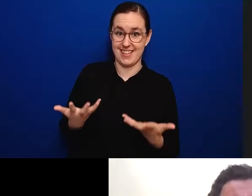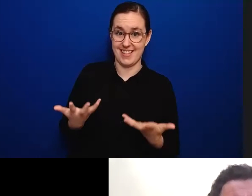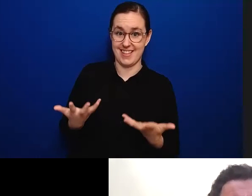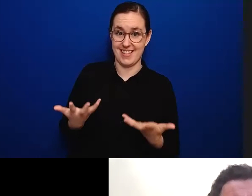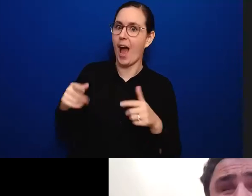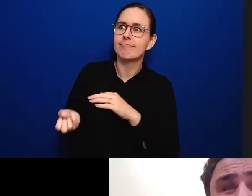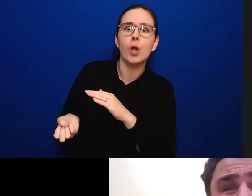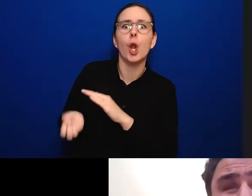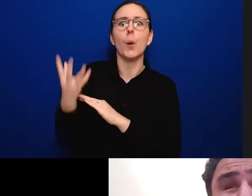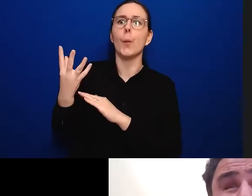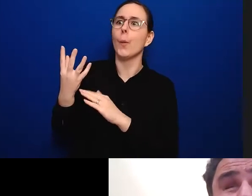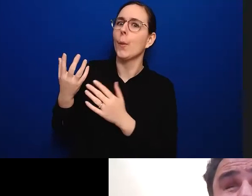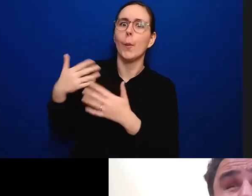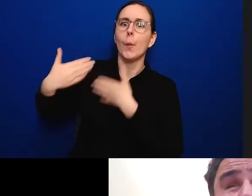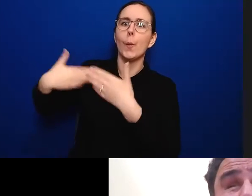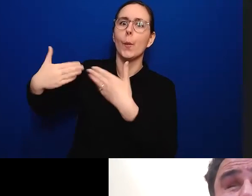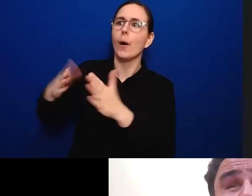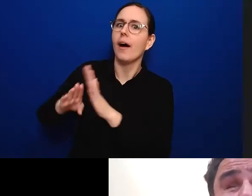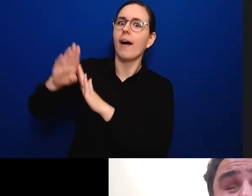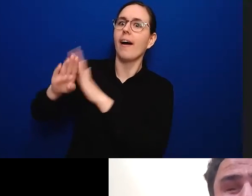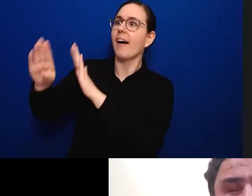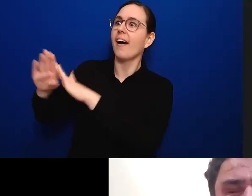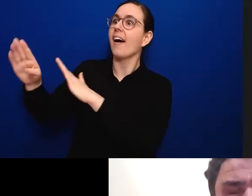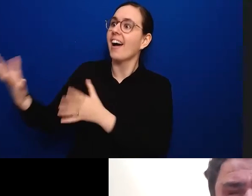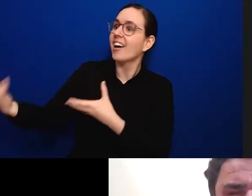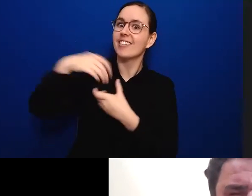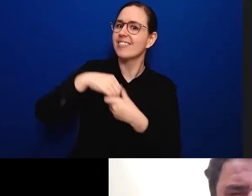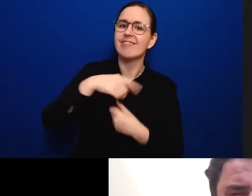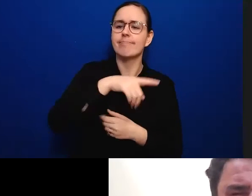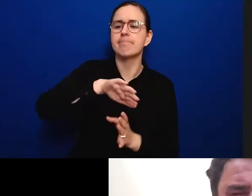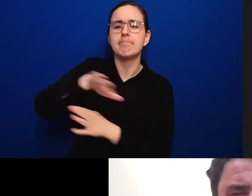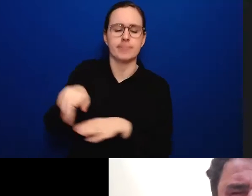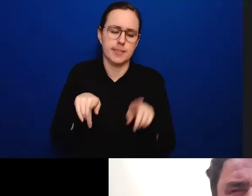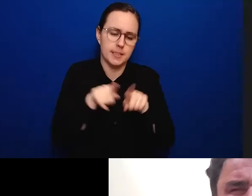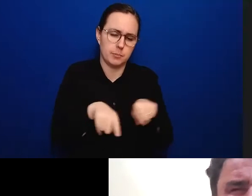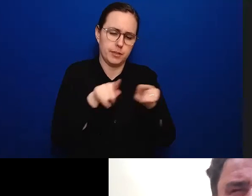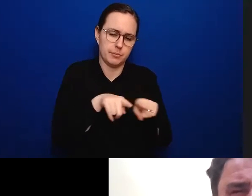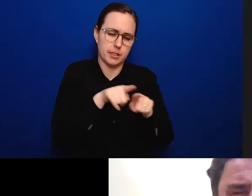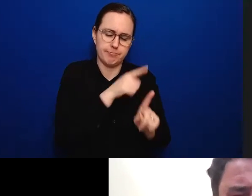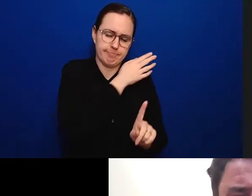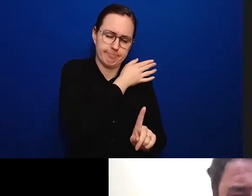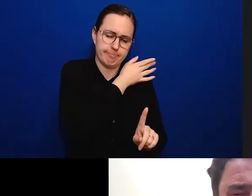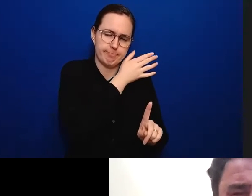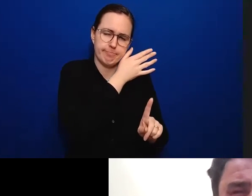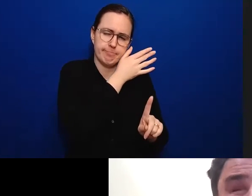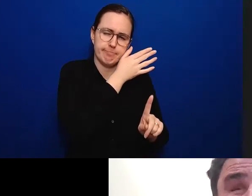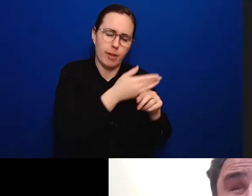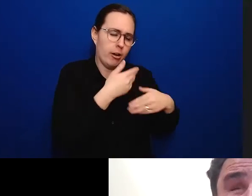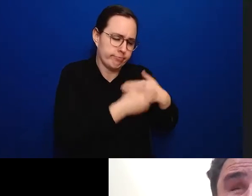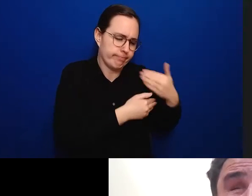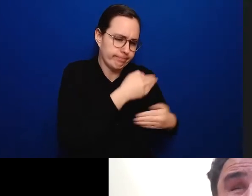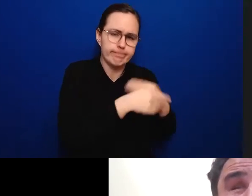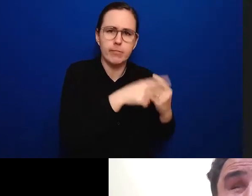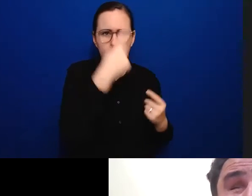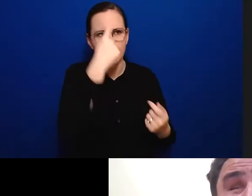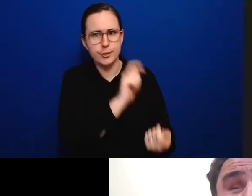is basically that they have barriers for the achievement of the progressive realization of the human rights for the